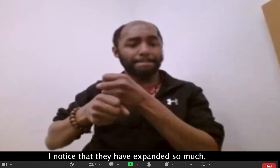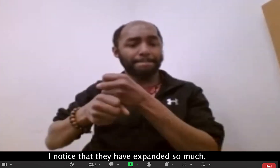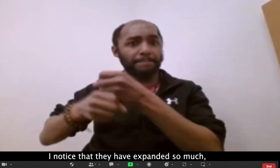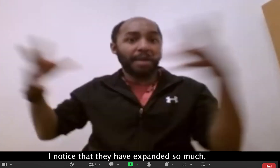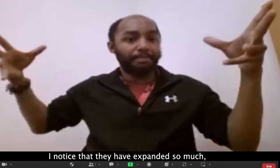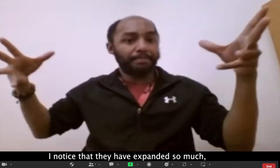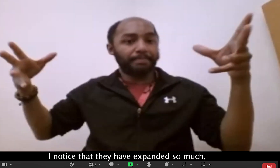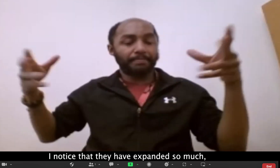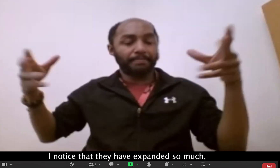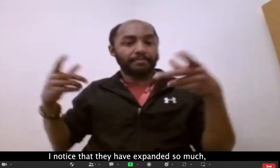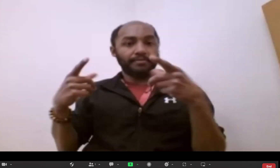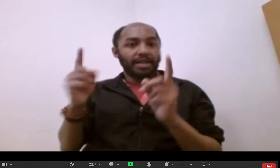so much,